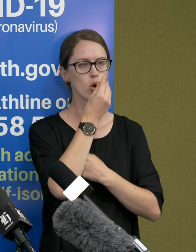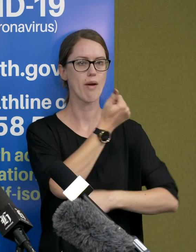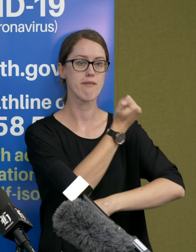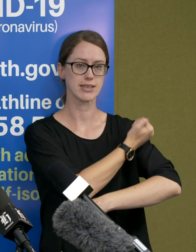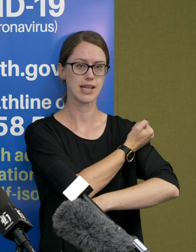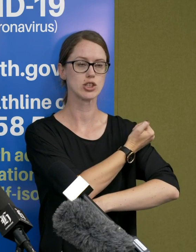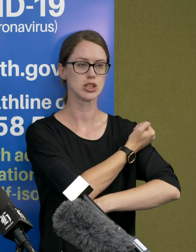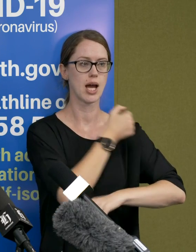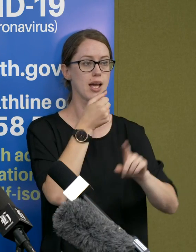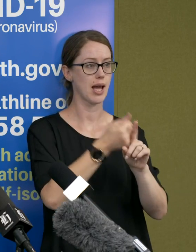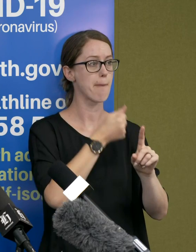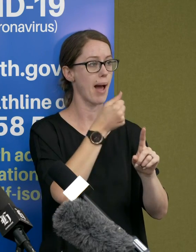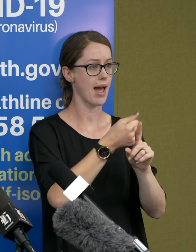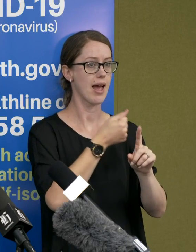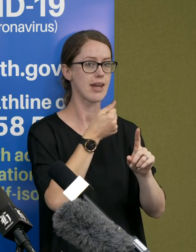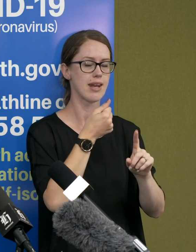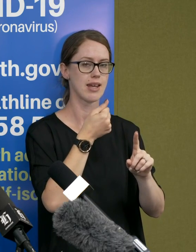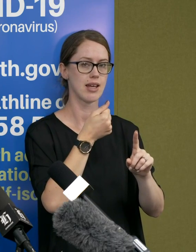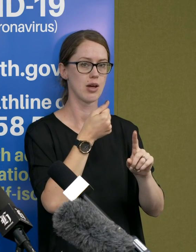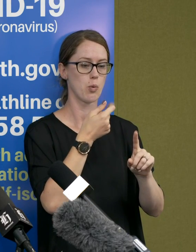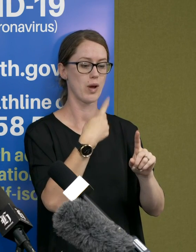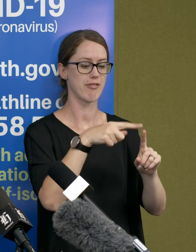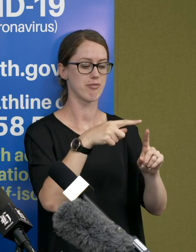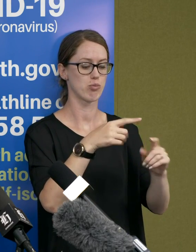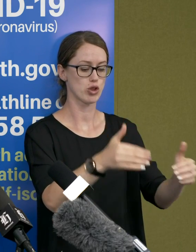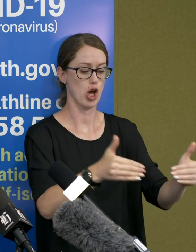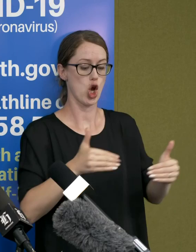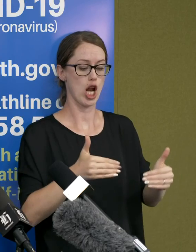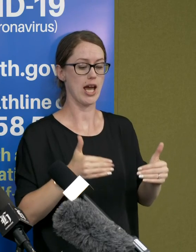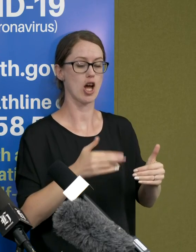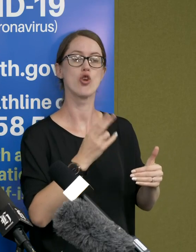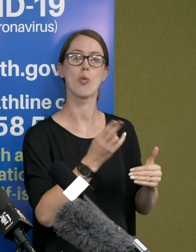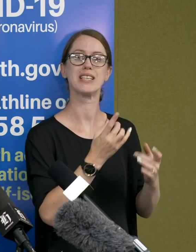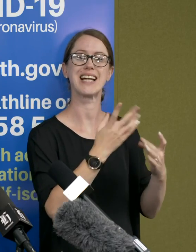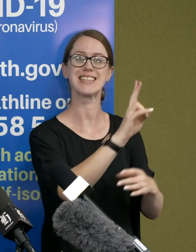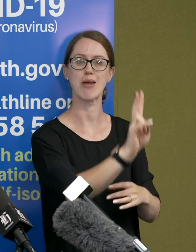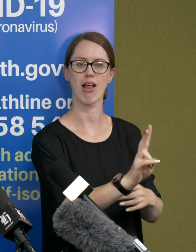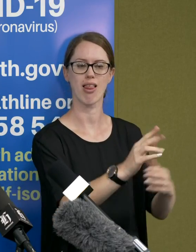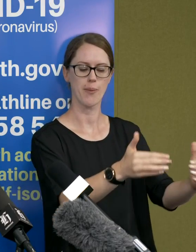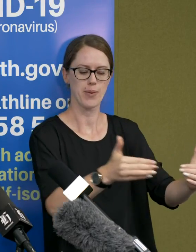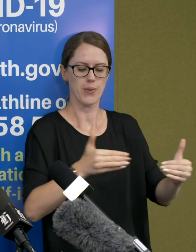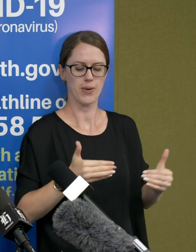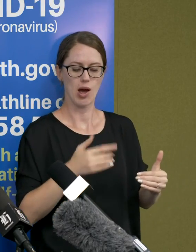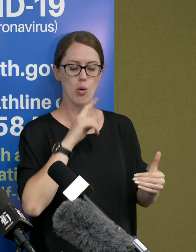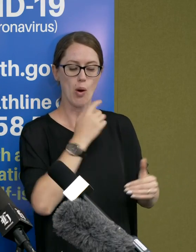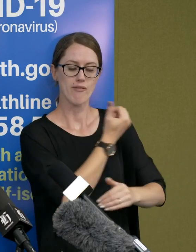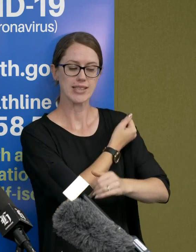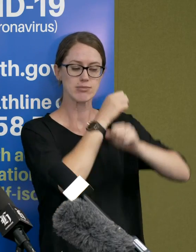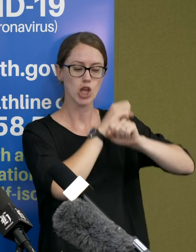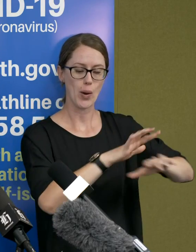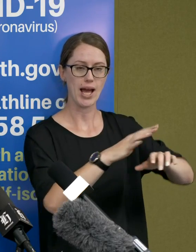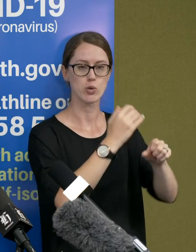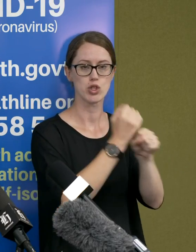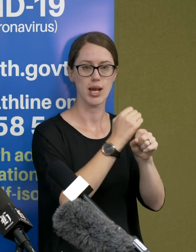vaccination campaign we have brought forward. It usually starts at the beginning of April, and so vaccine is now going out to